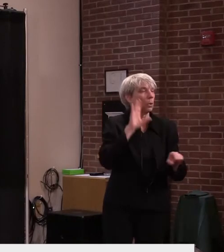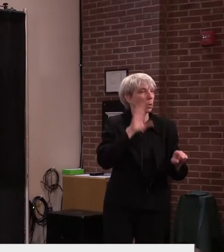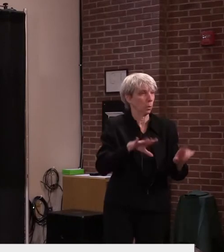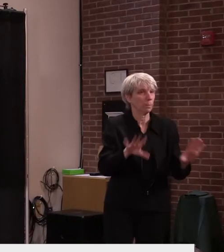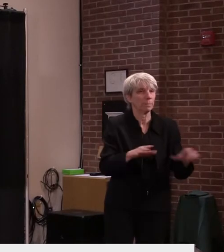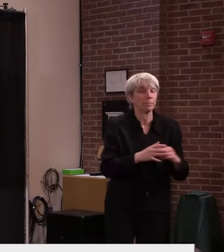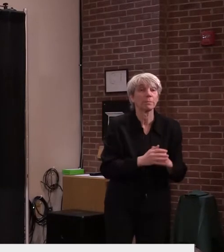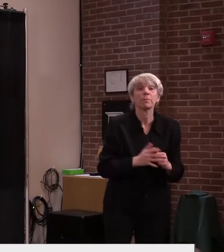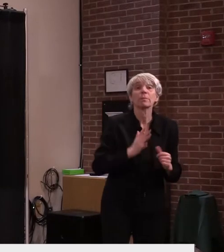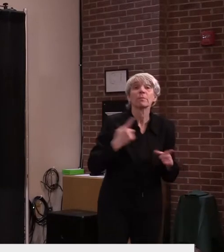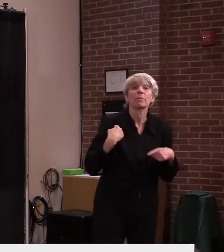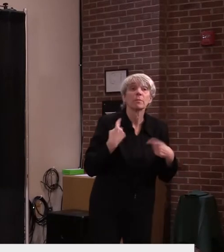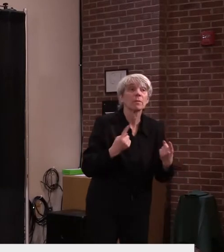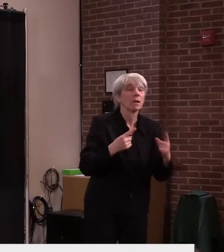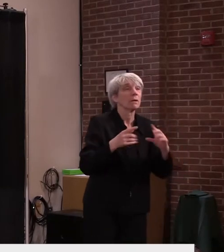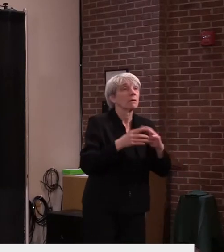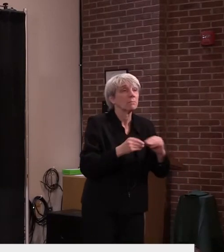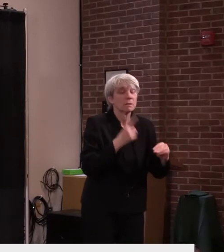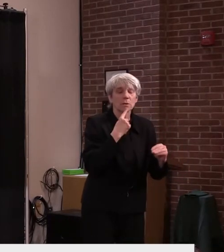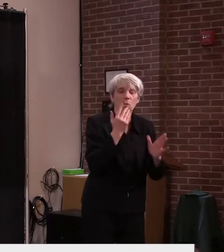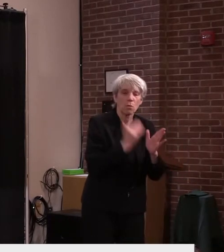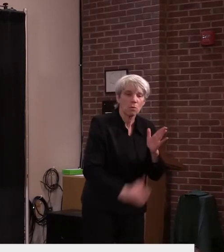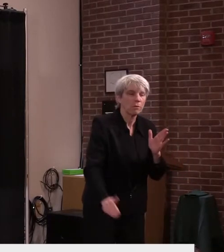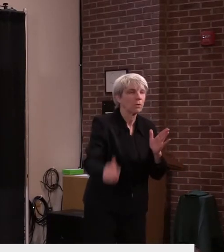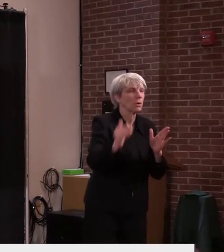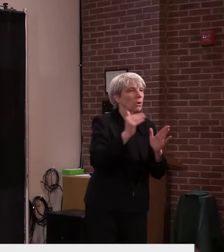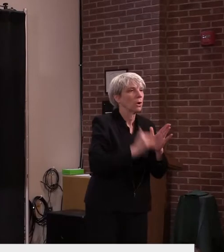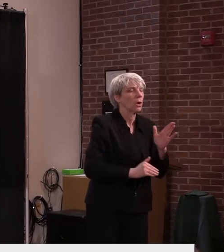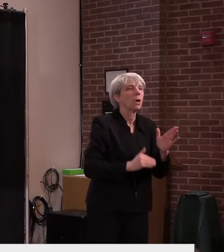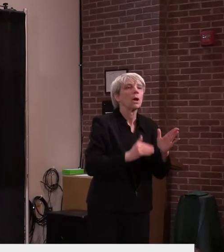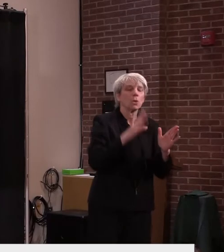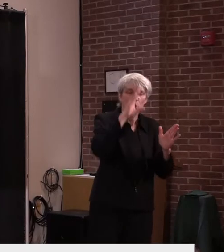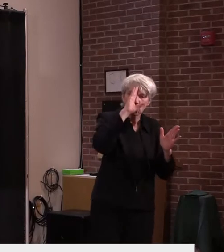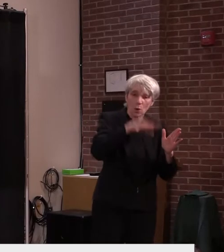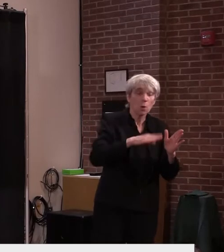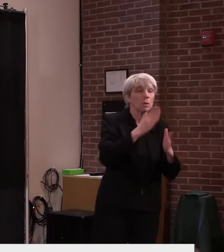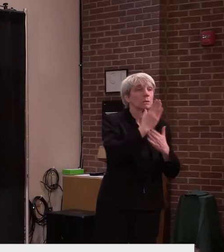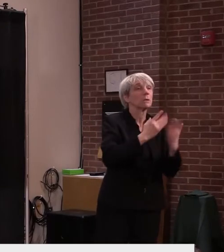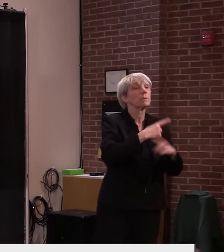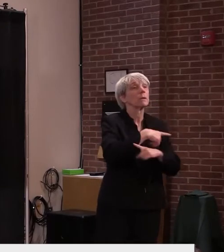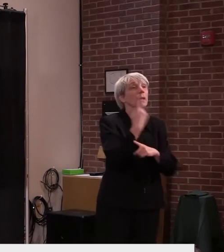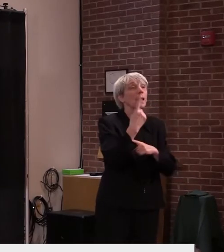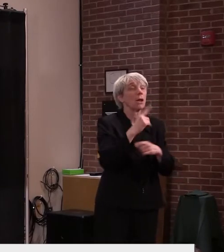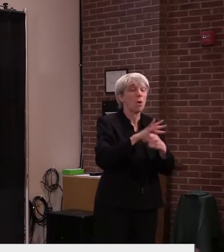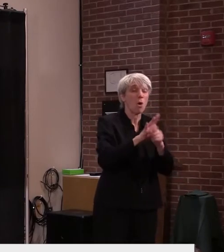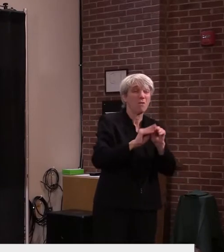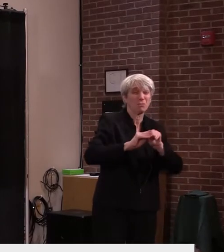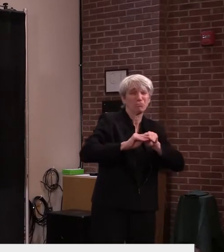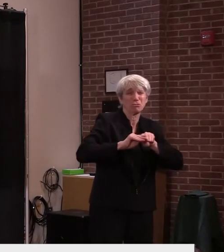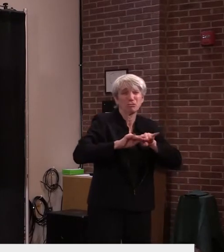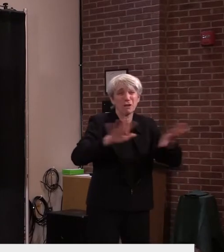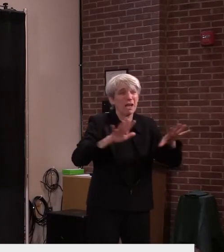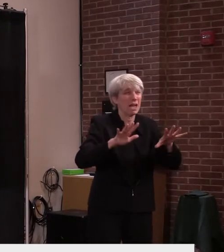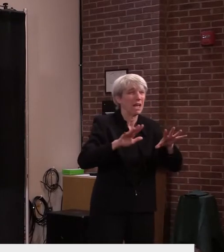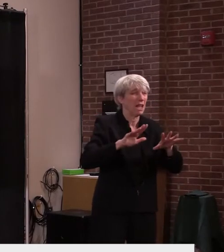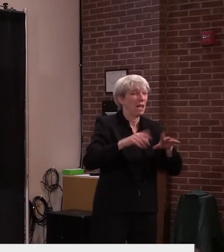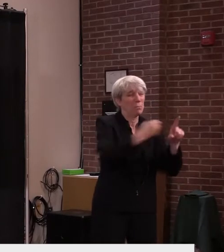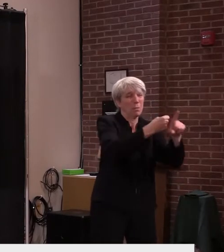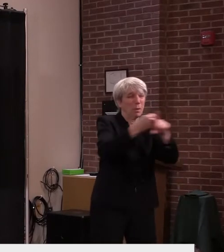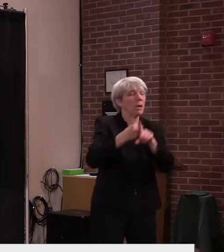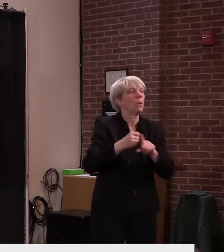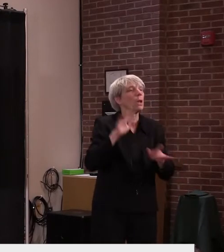the virus is not going away, but will eventually become endemic. Like other respiratory